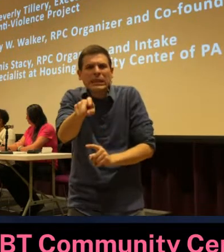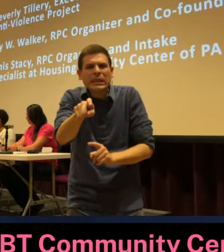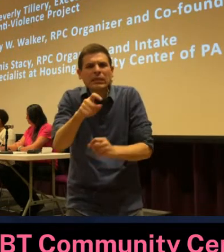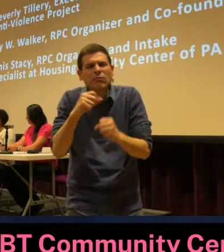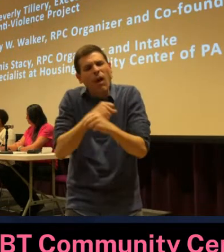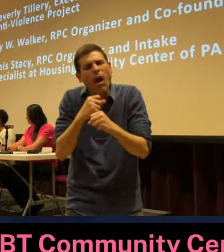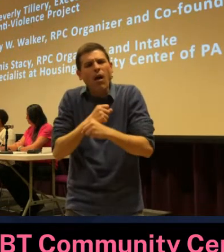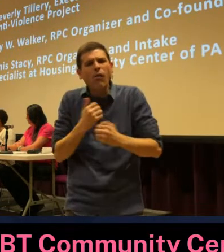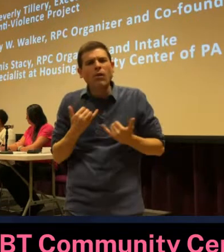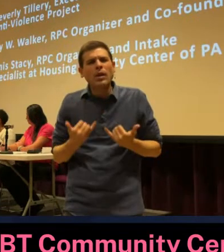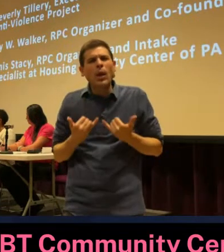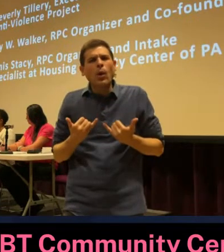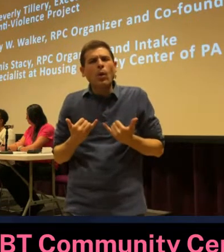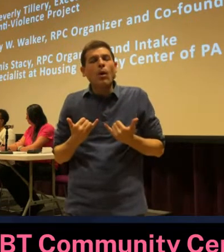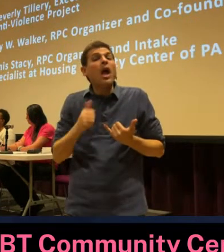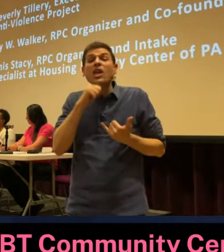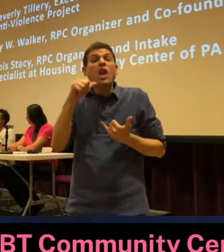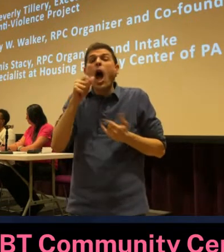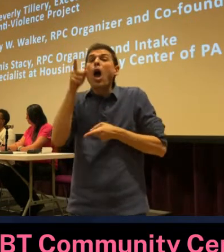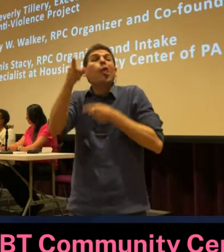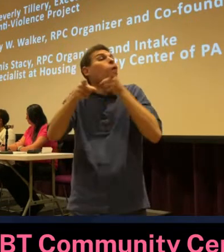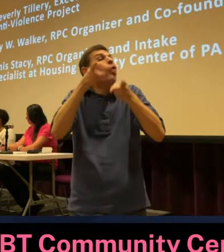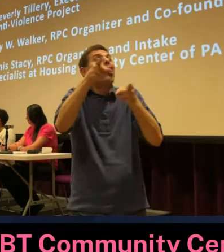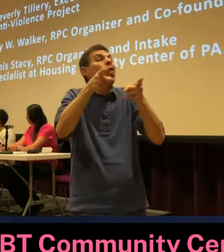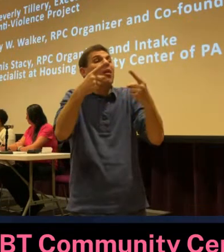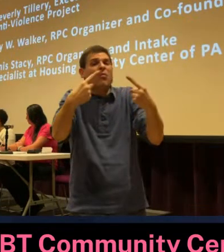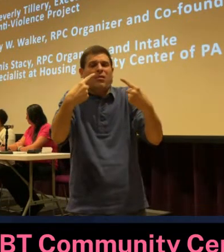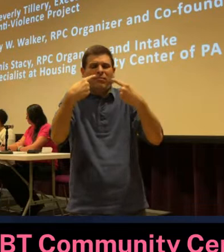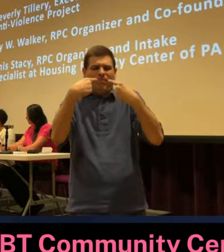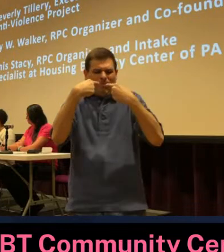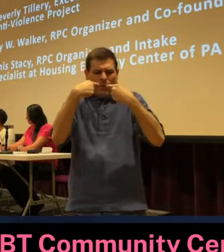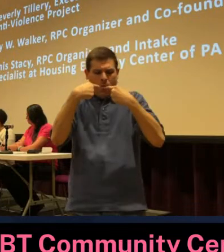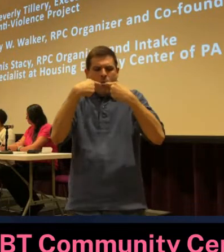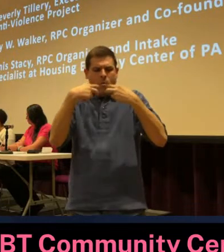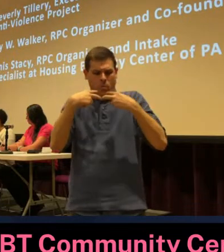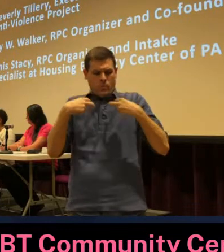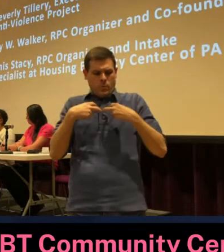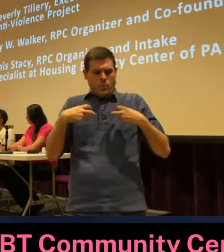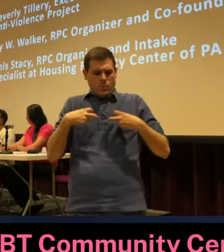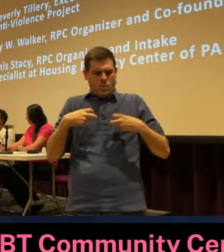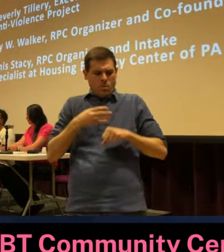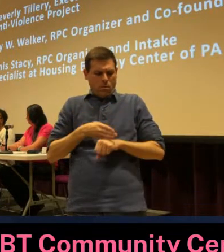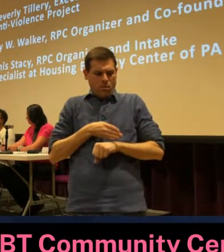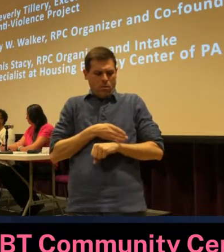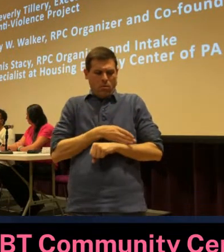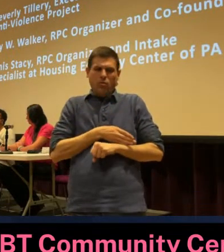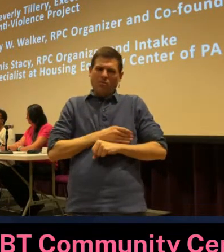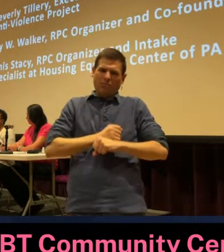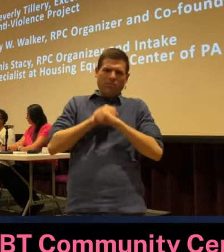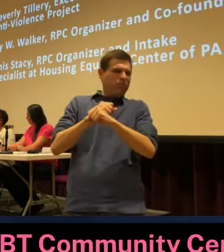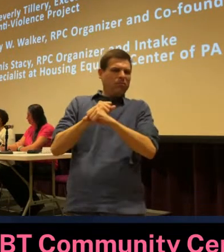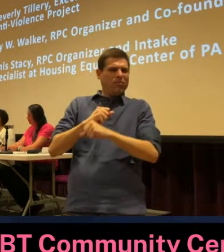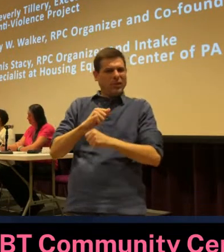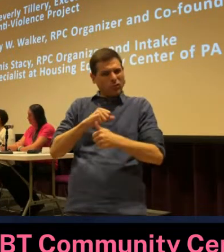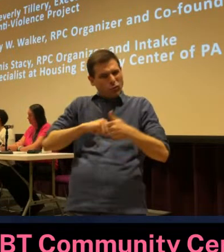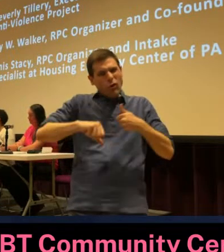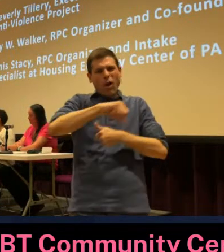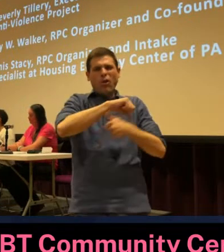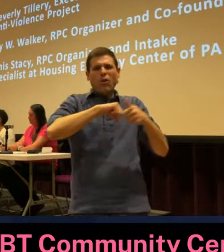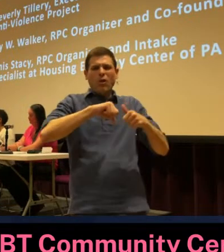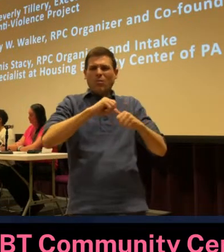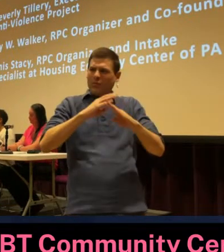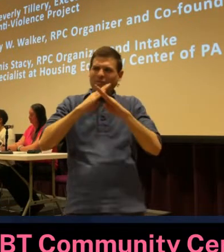time for us to be forward and thinking about how to keep ourselves safe. What can we be doing to